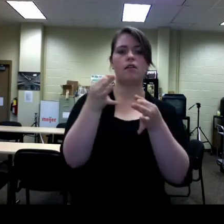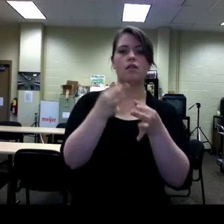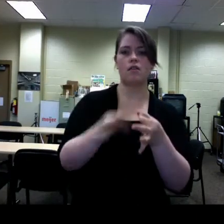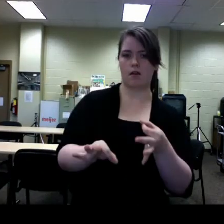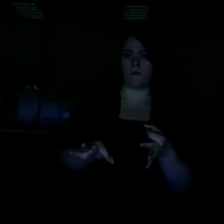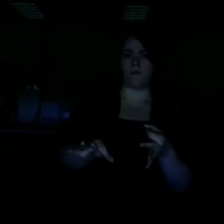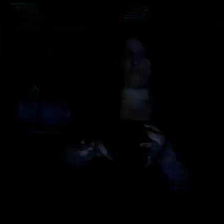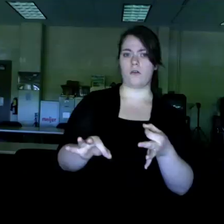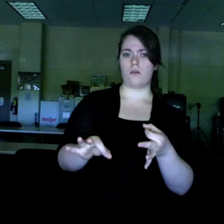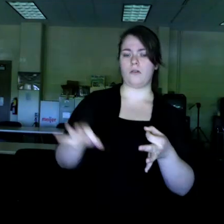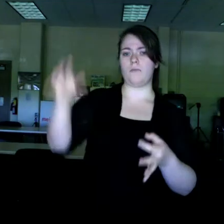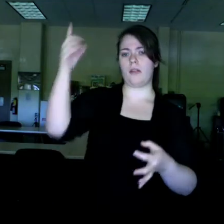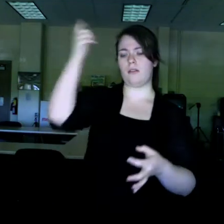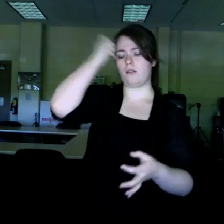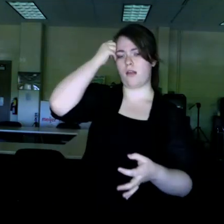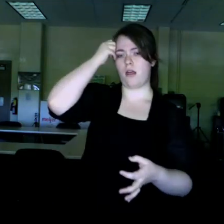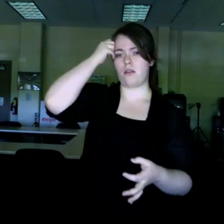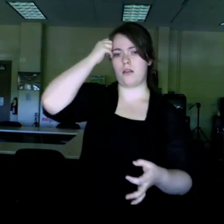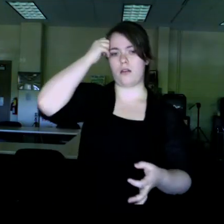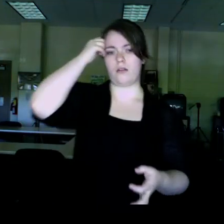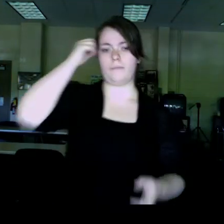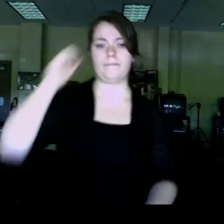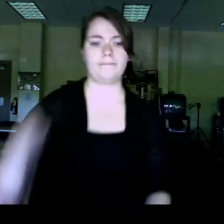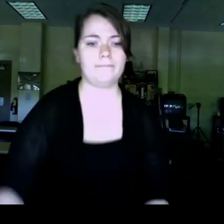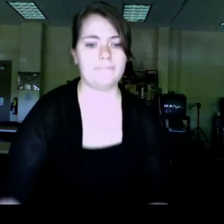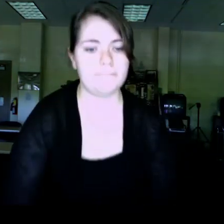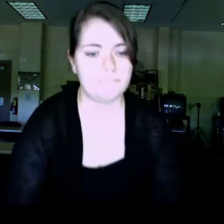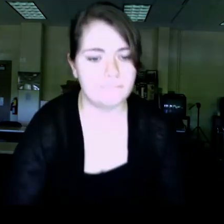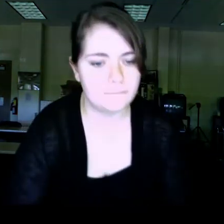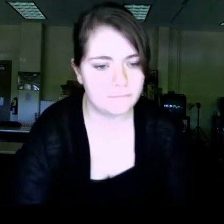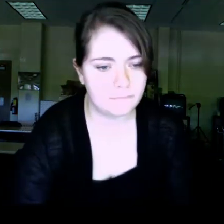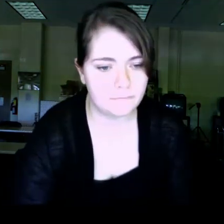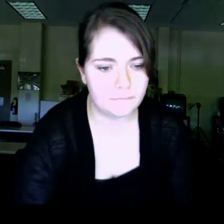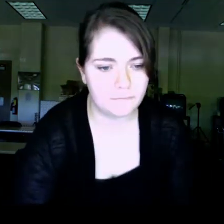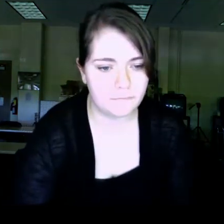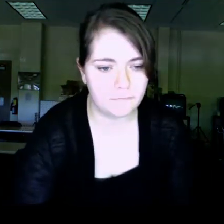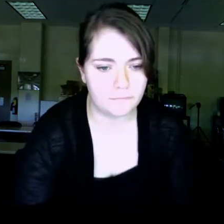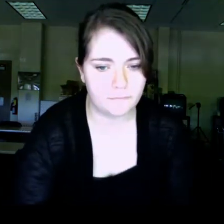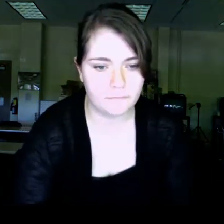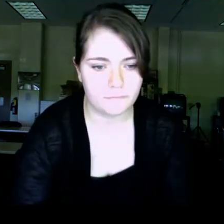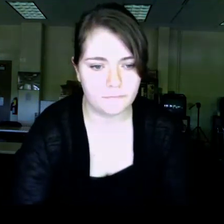And by spiritual growth, what Peck and Hooks and Fromm